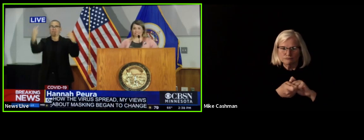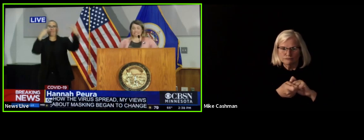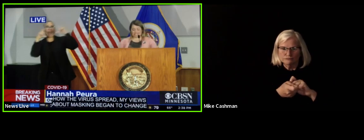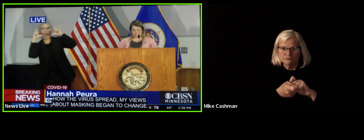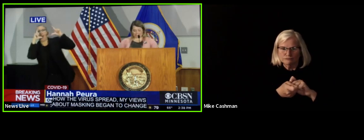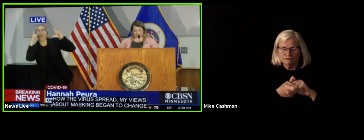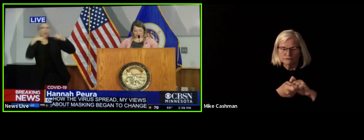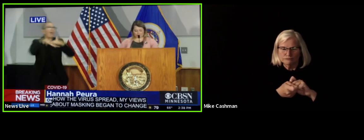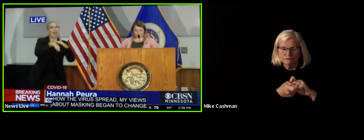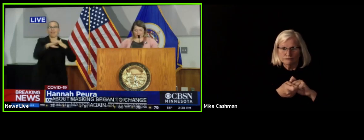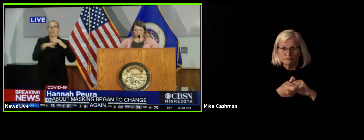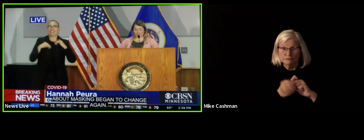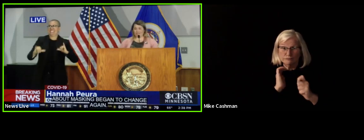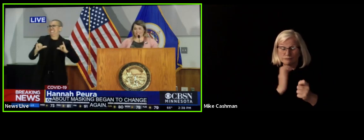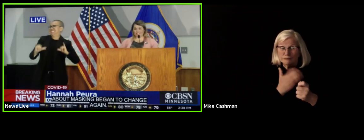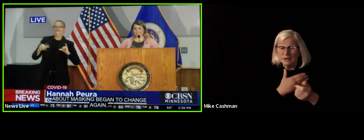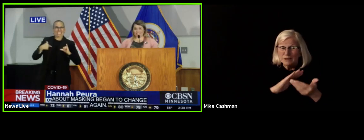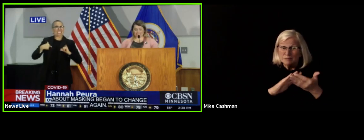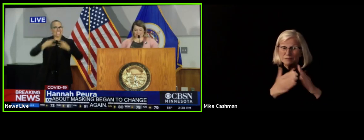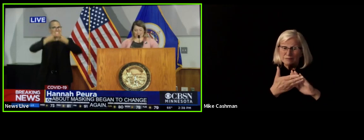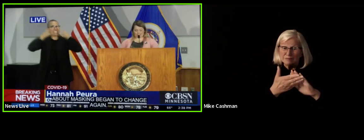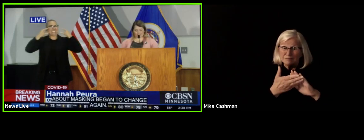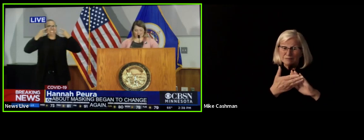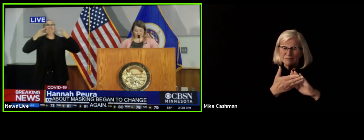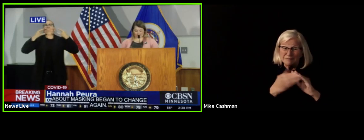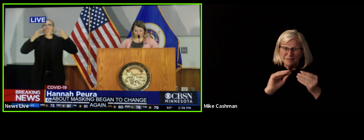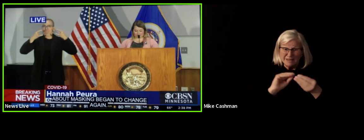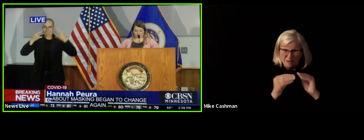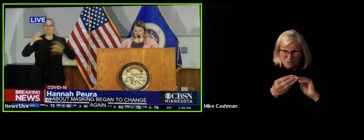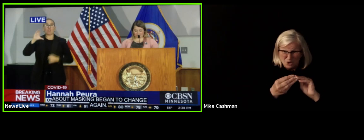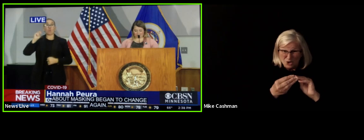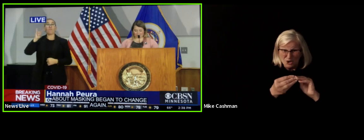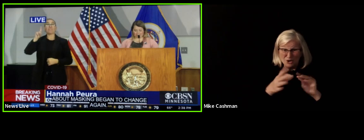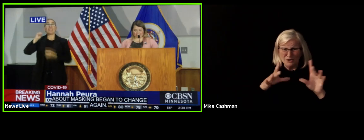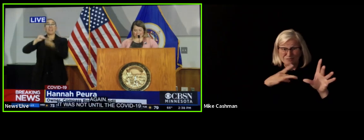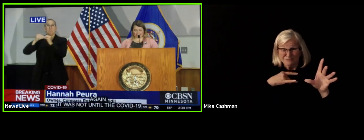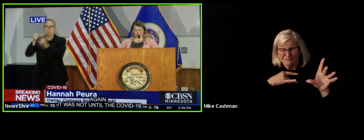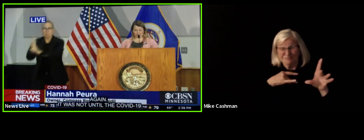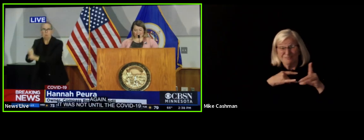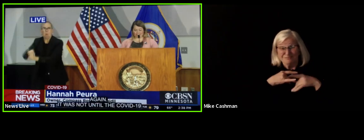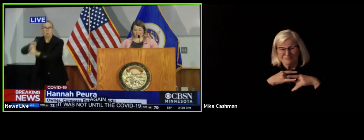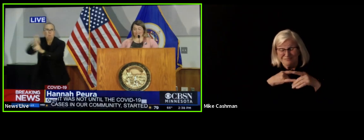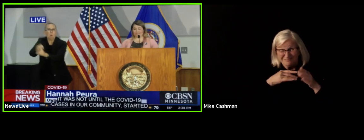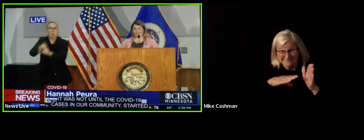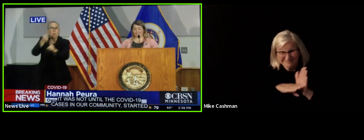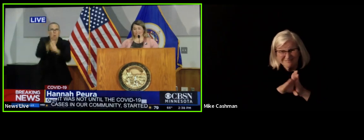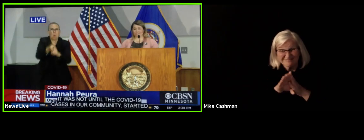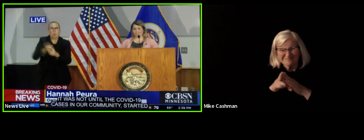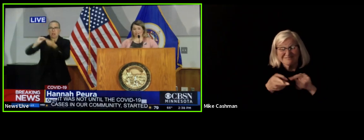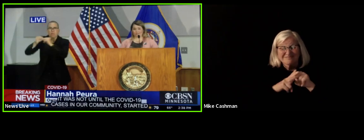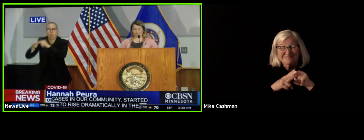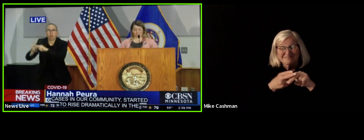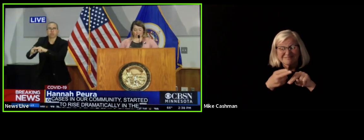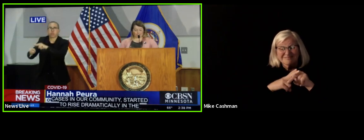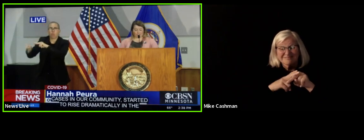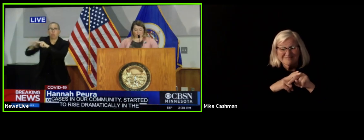community started to rise dramatically in the last month that I started to consider mandating masks in our